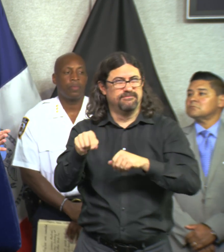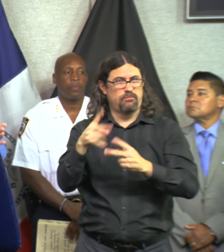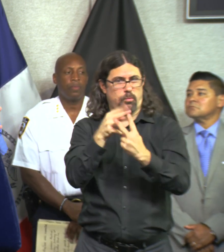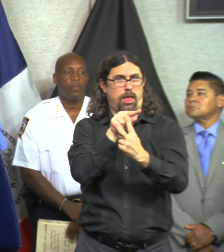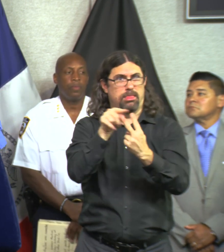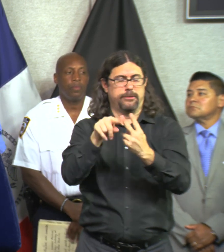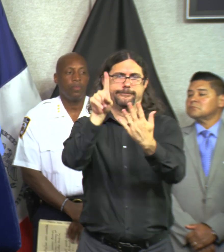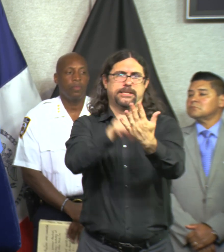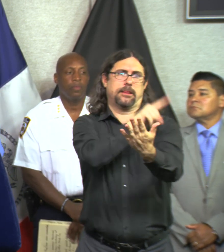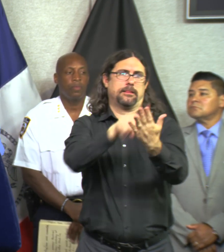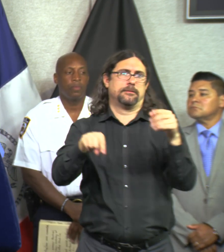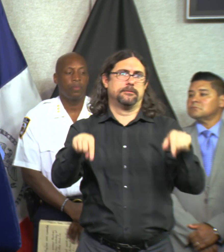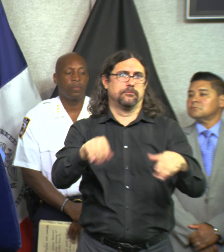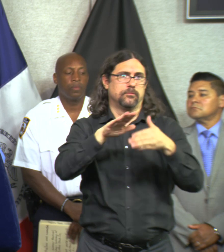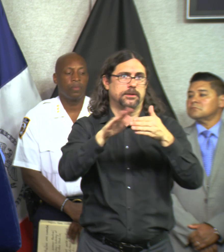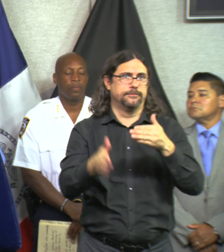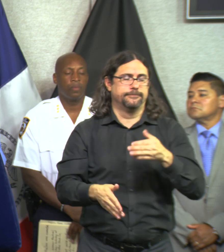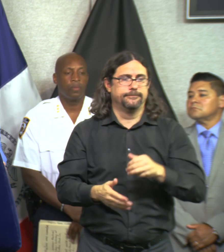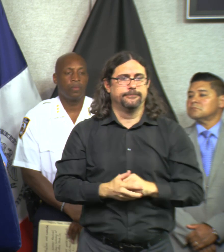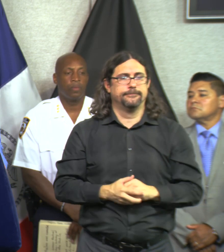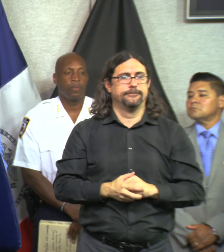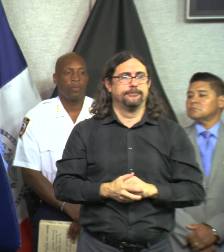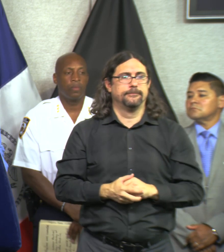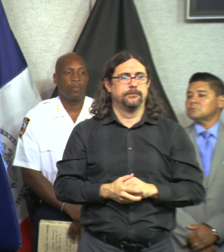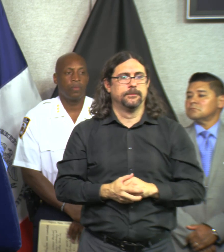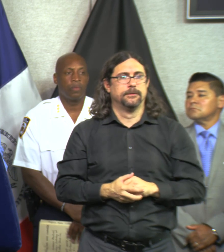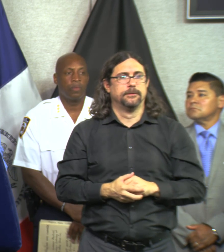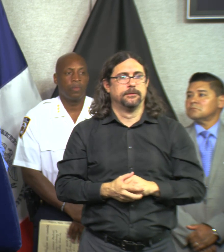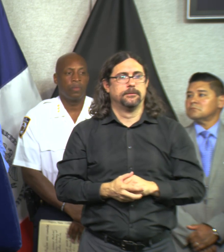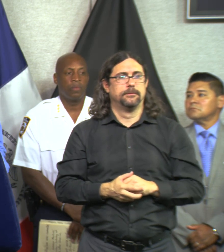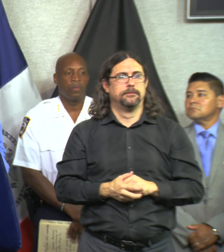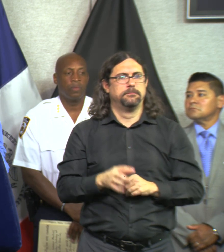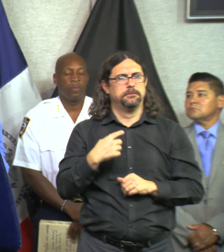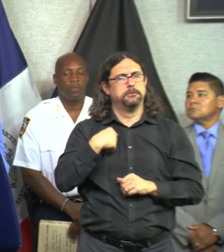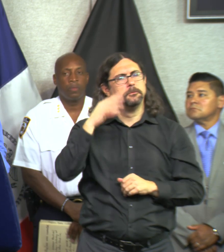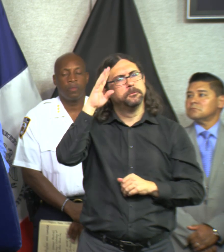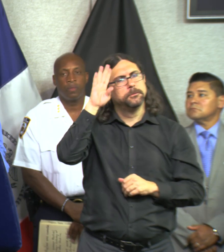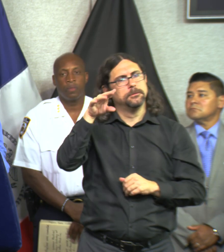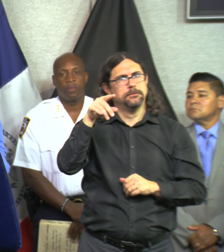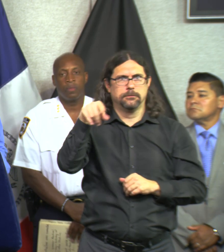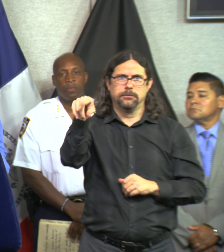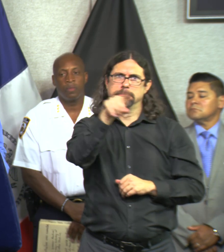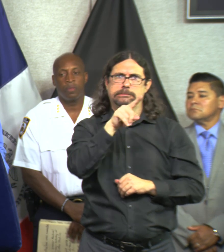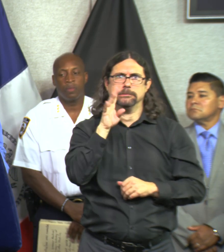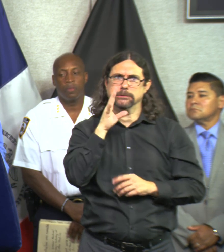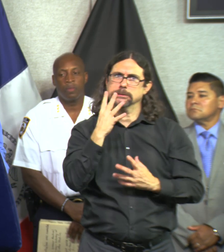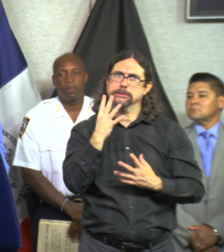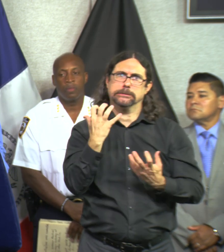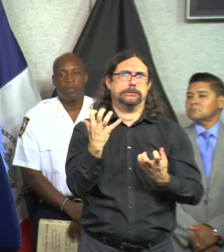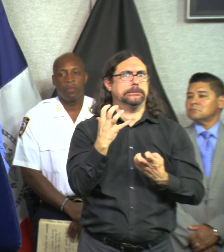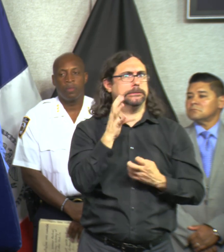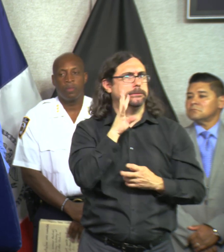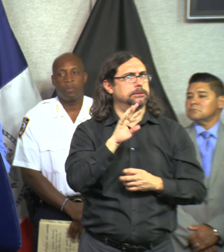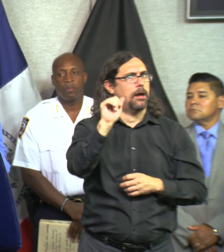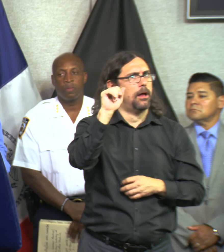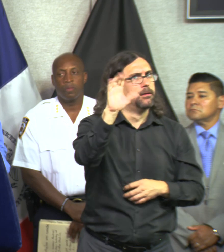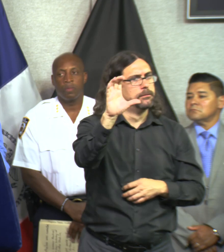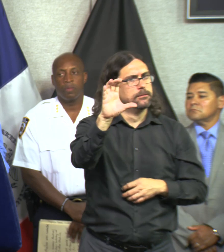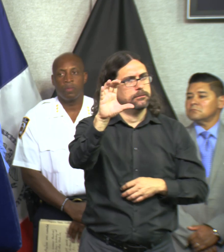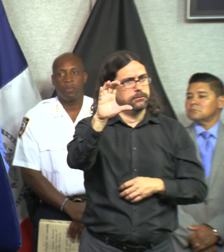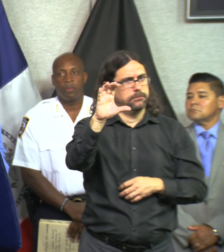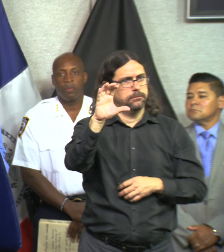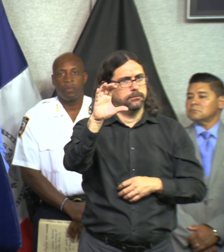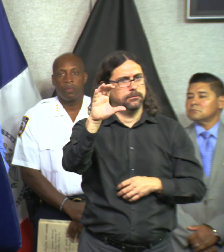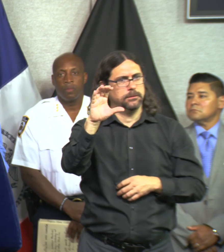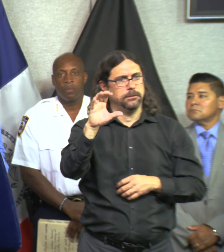be where there's air conditioning, but we keep emphasizing set it at 78 degrees. Unless you have a specific condition where you need it to